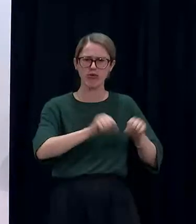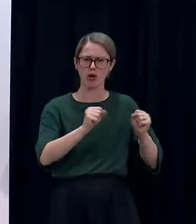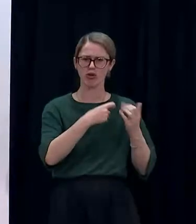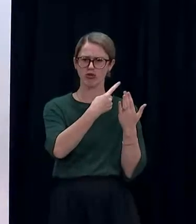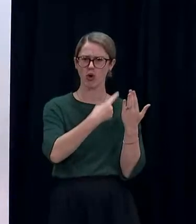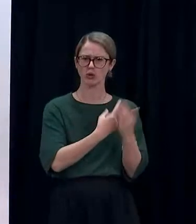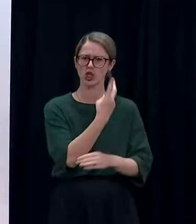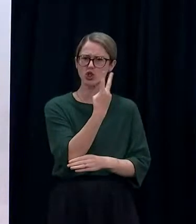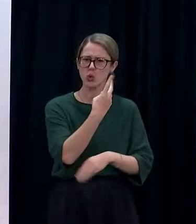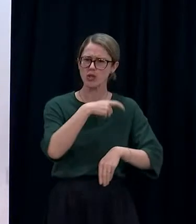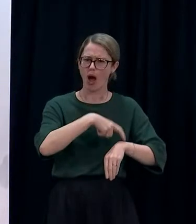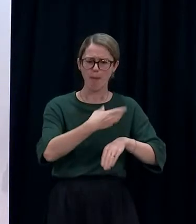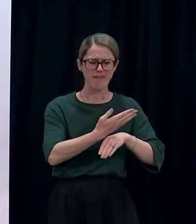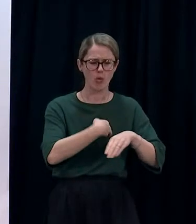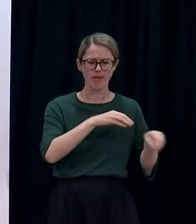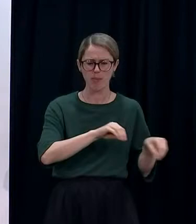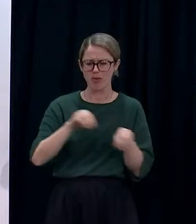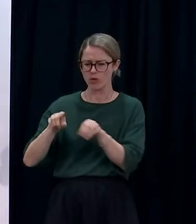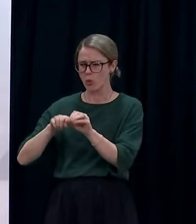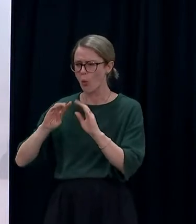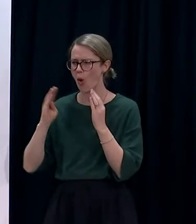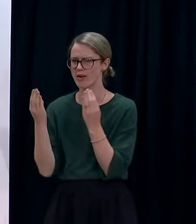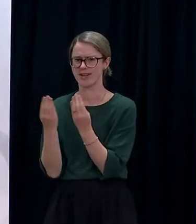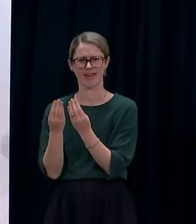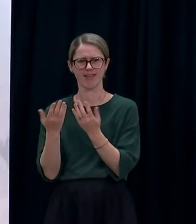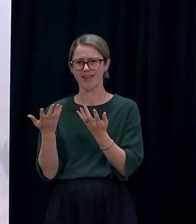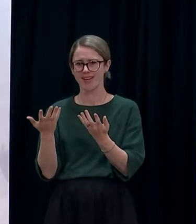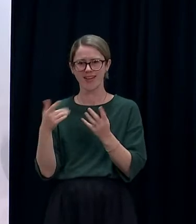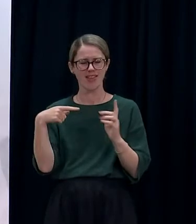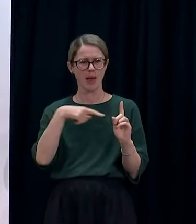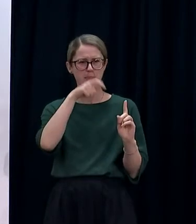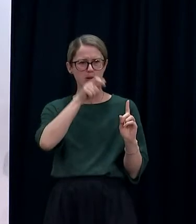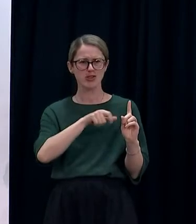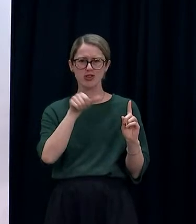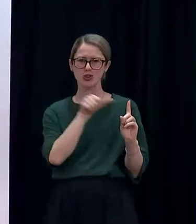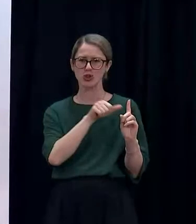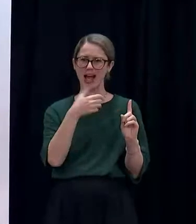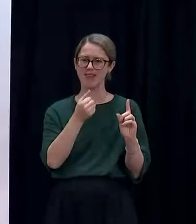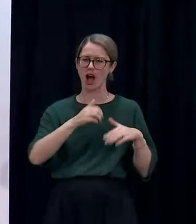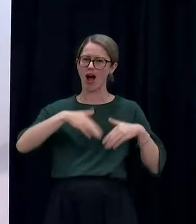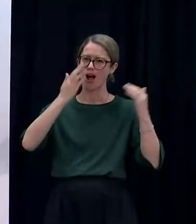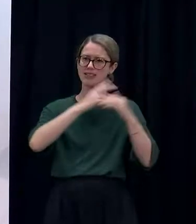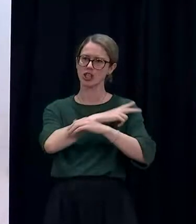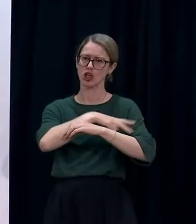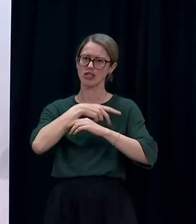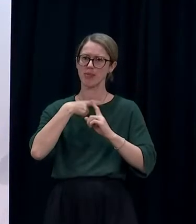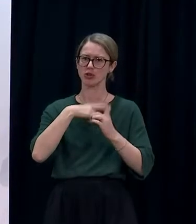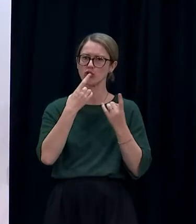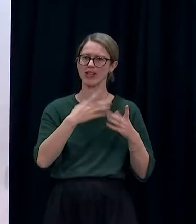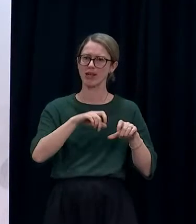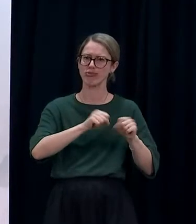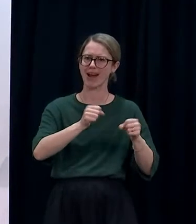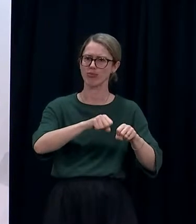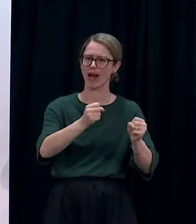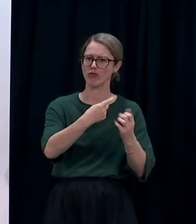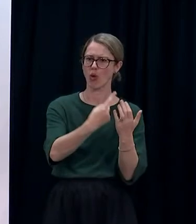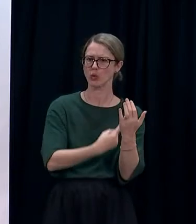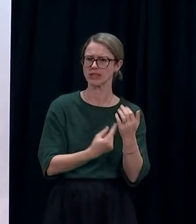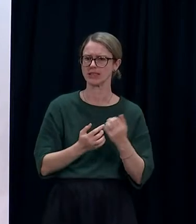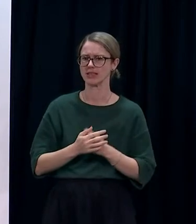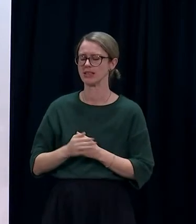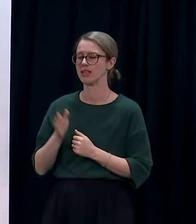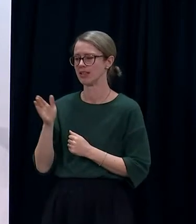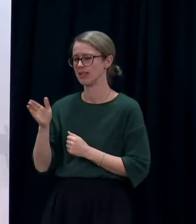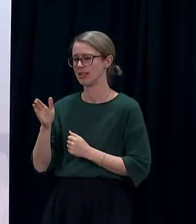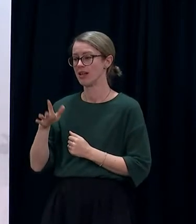to this facility, so should they have had increased security around this person? I would certainly expect that